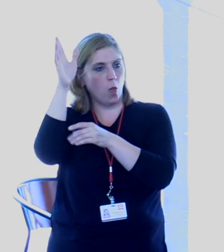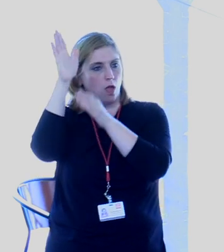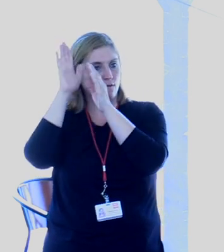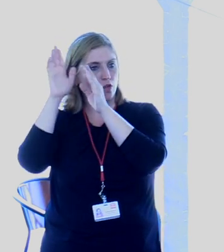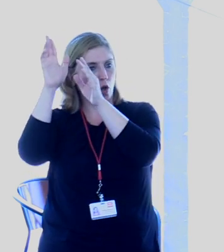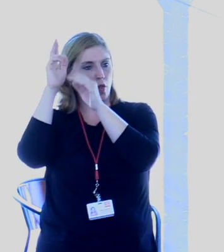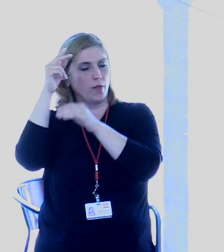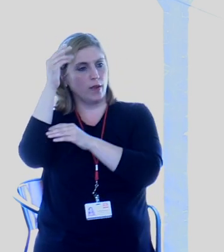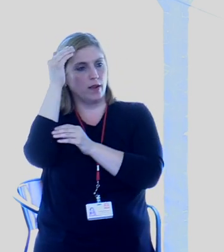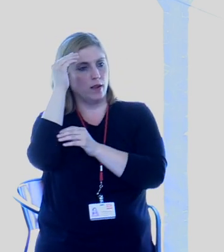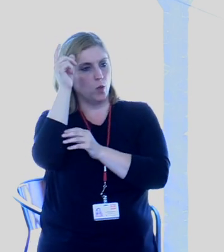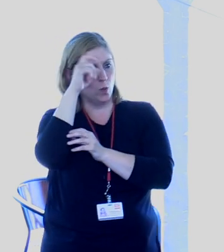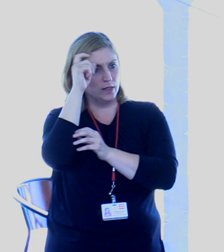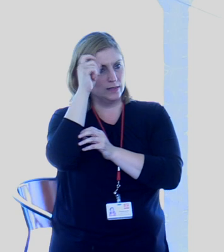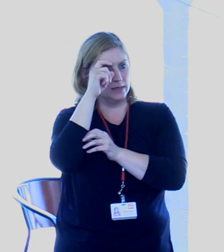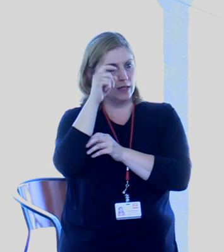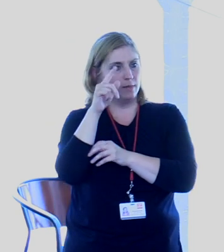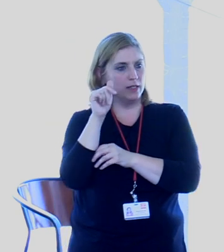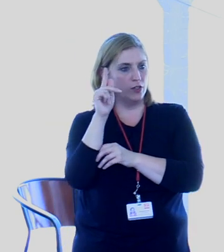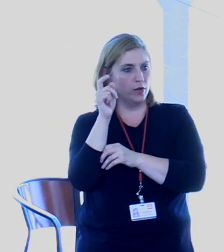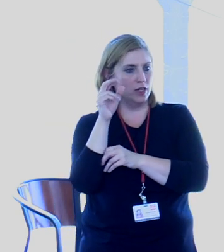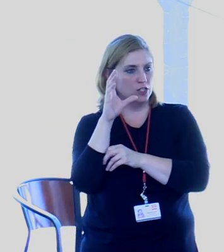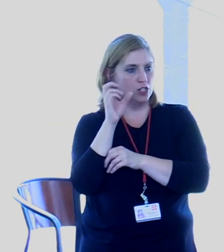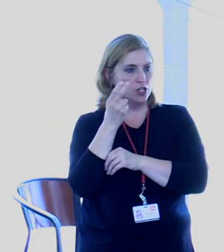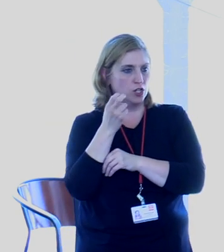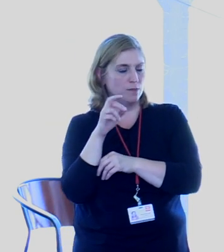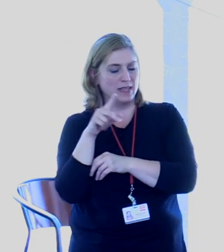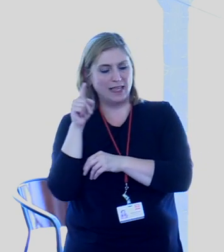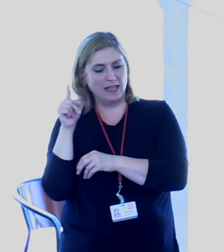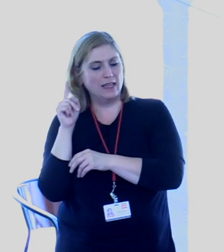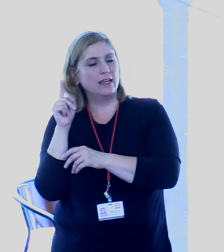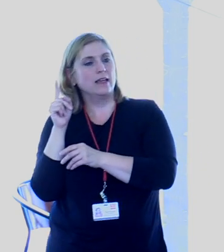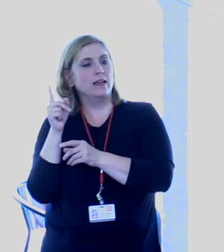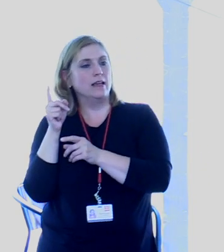in wisdom literature? Okay, he's